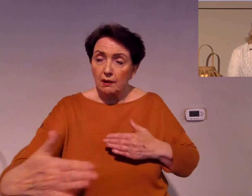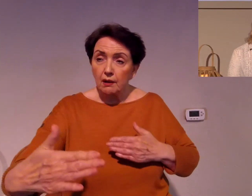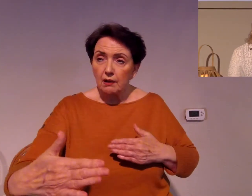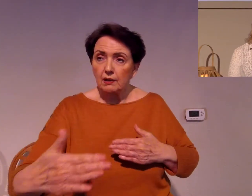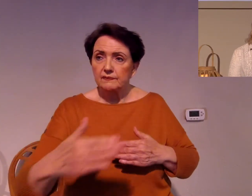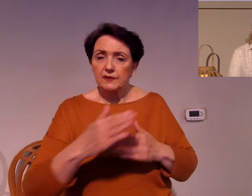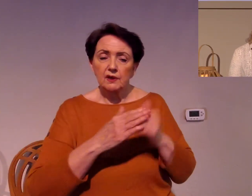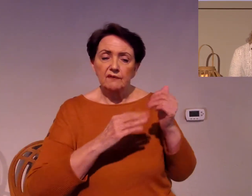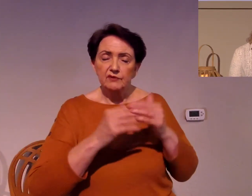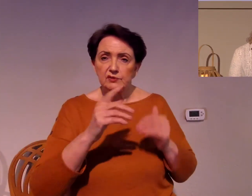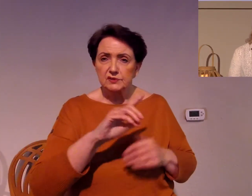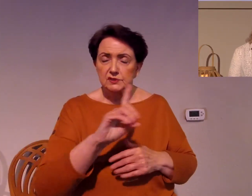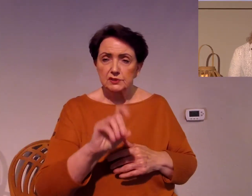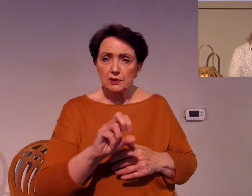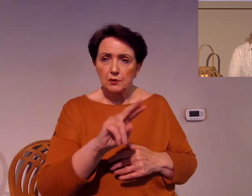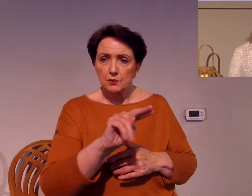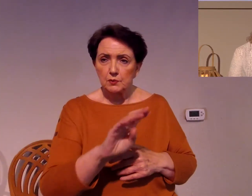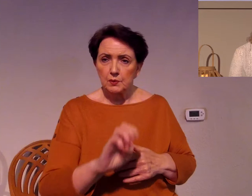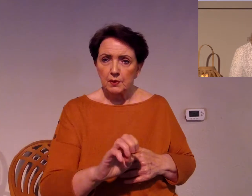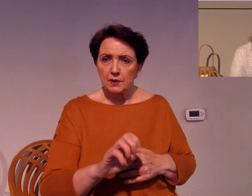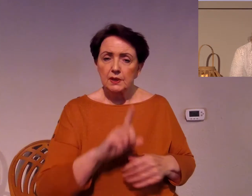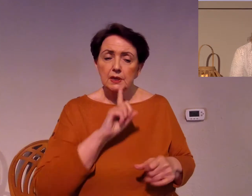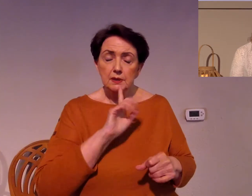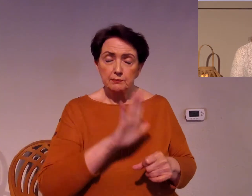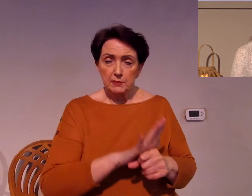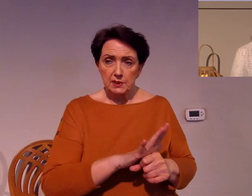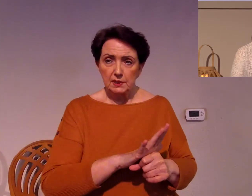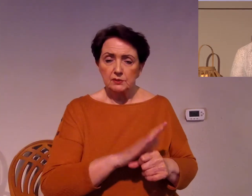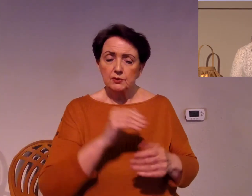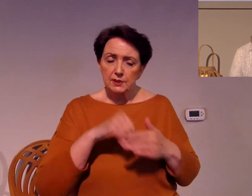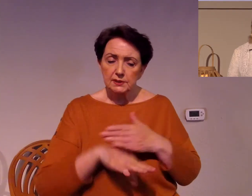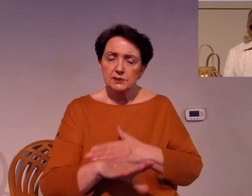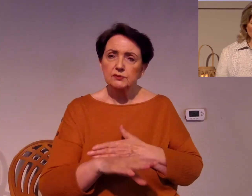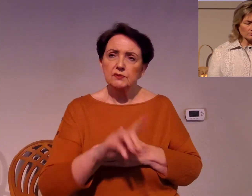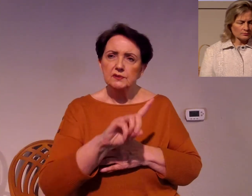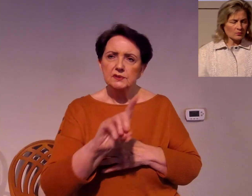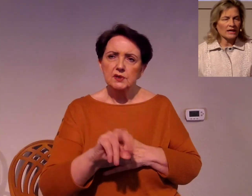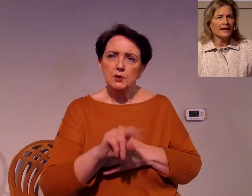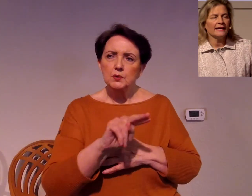and commit, you can step into your zone of genius.